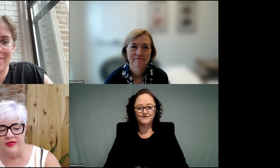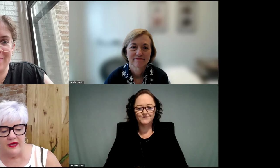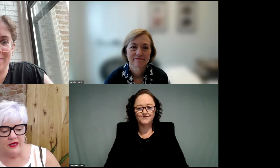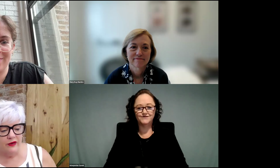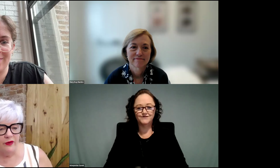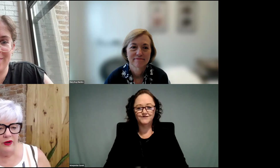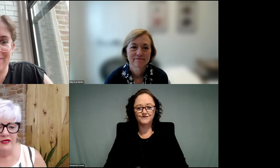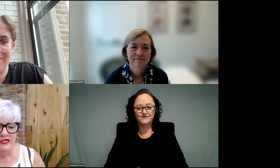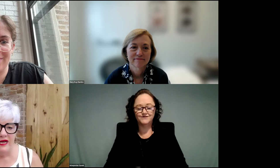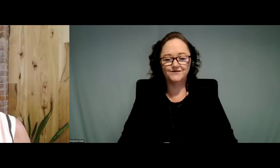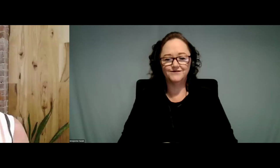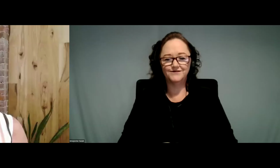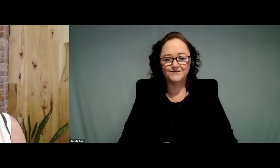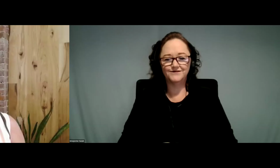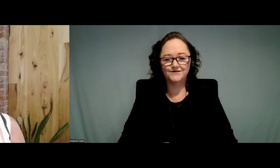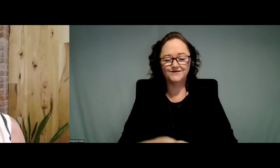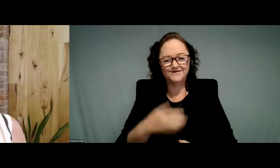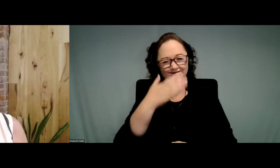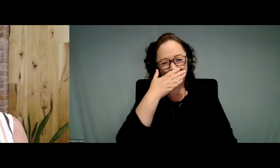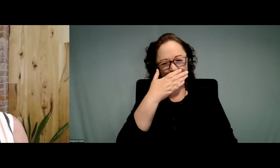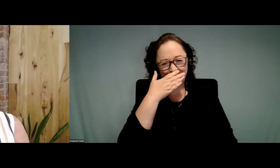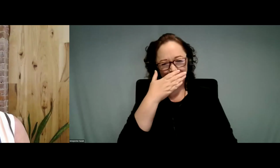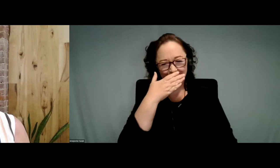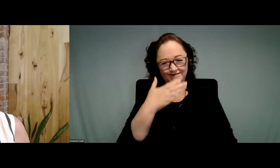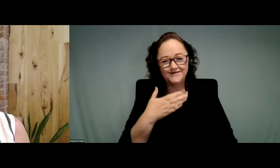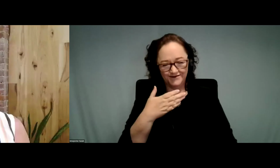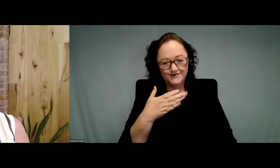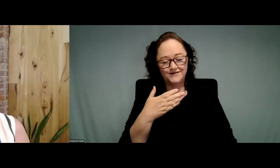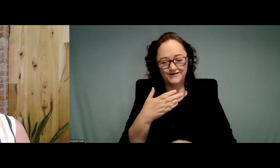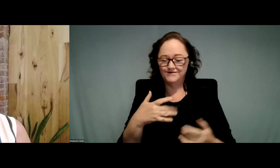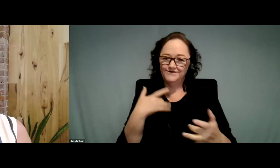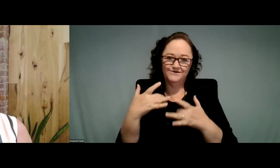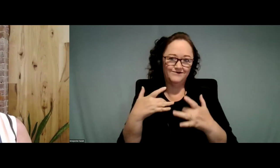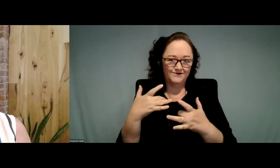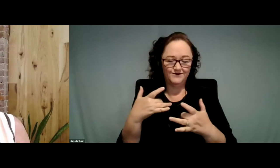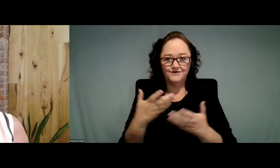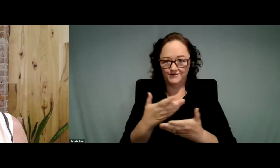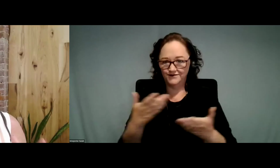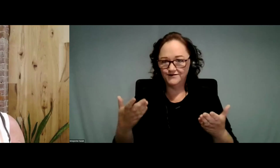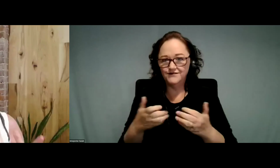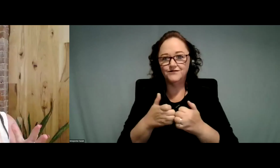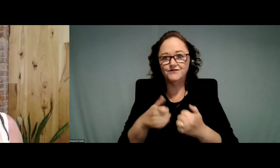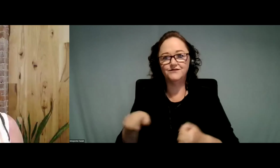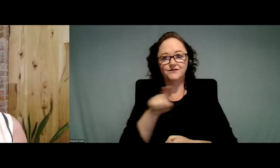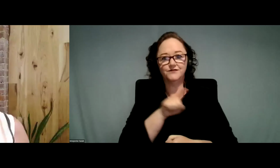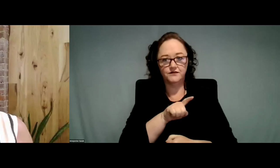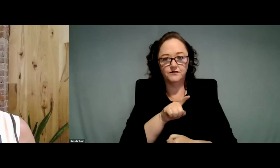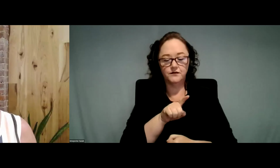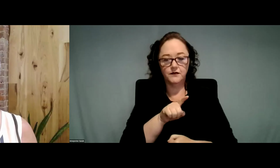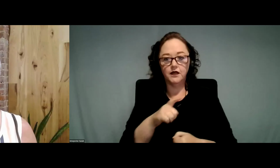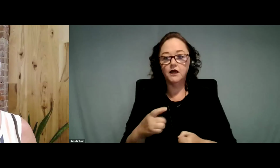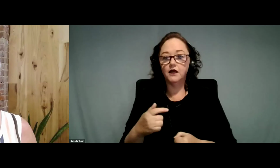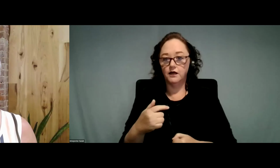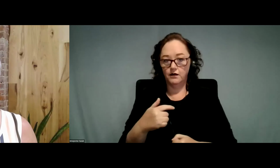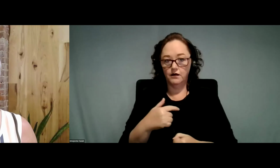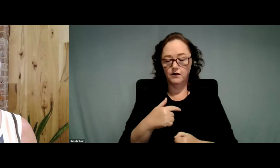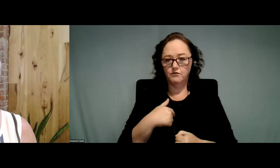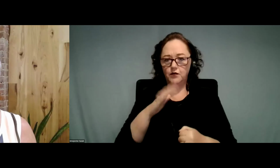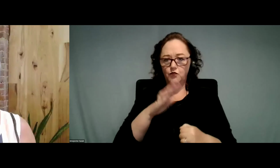Well, thank you, Jess. It's so great to be here with all of you. I am going to be sharing my